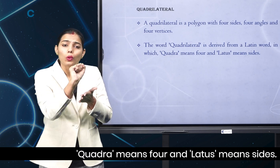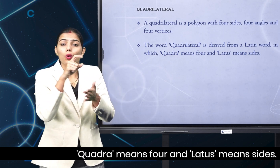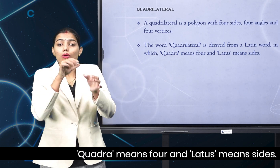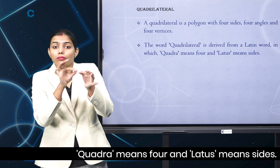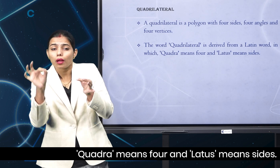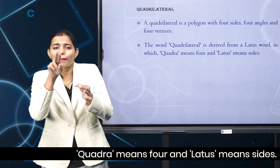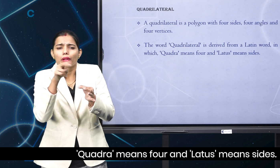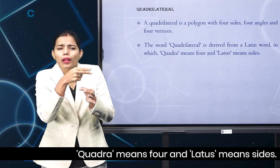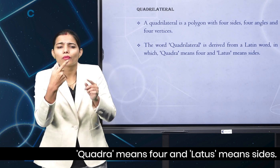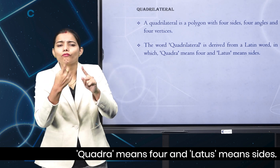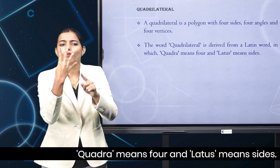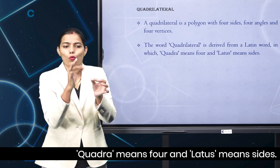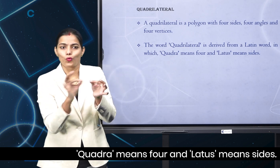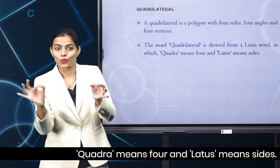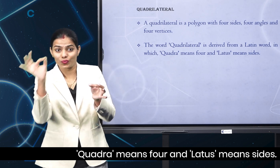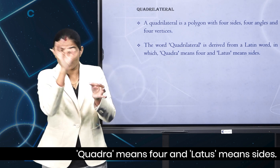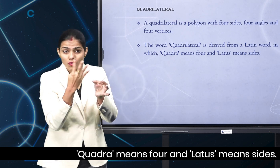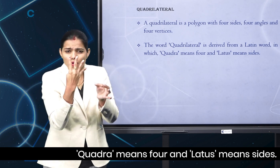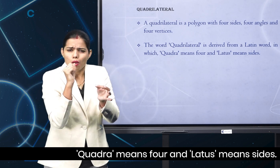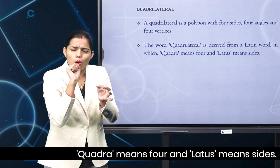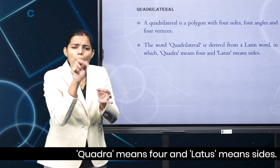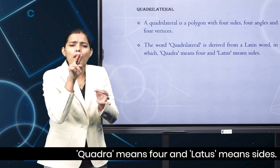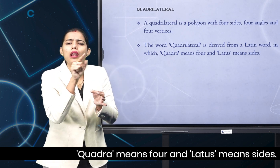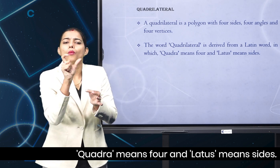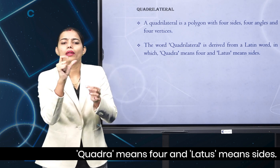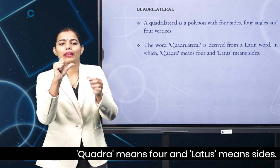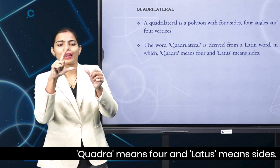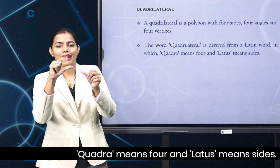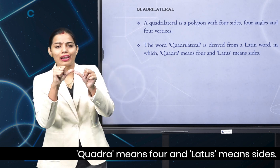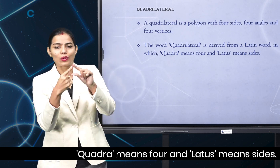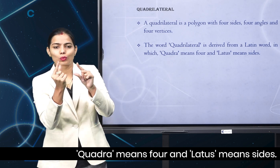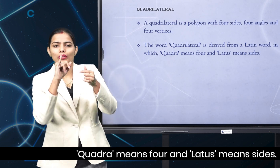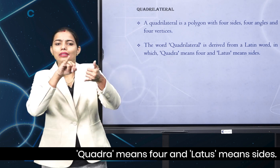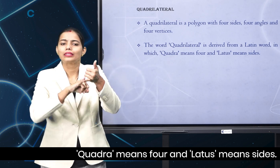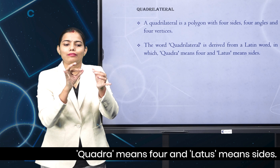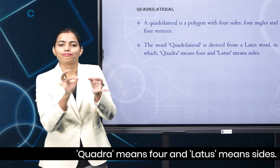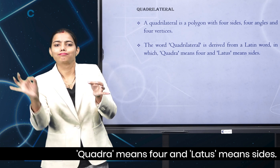quadra means 4 and lattice means sides.